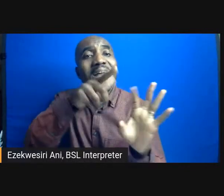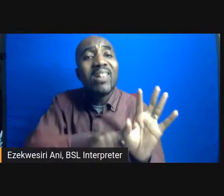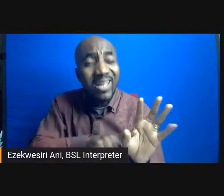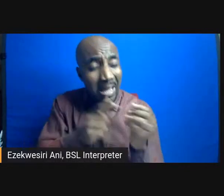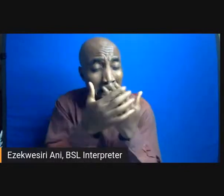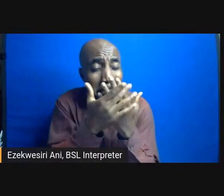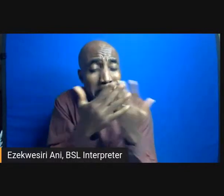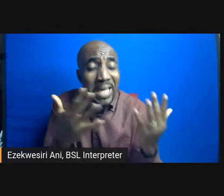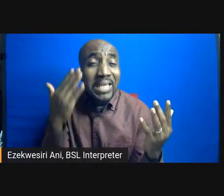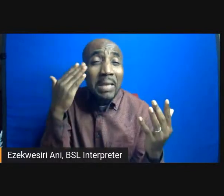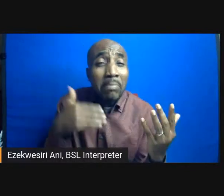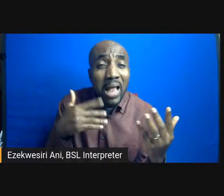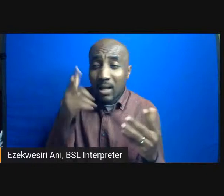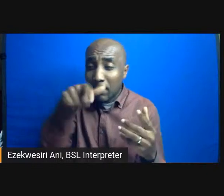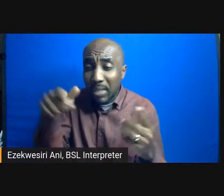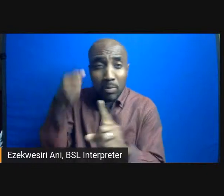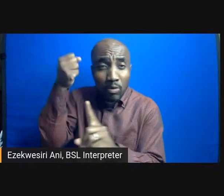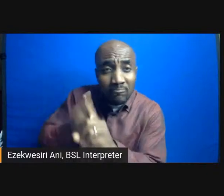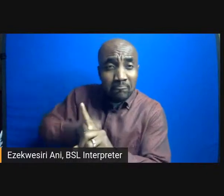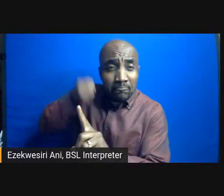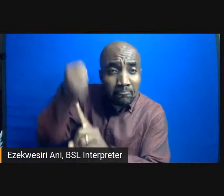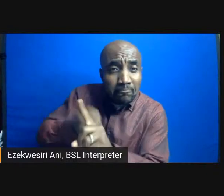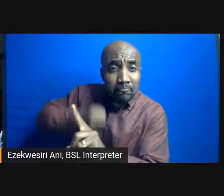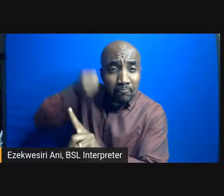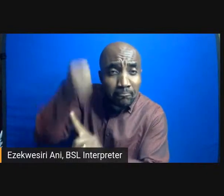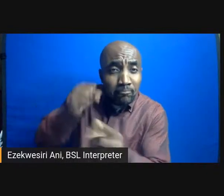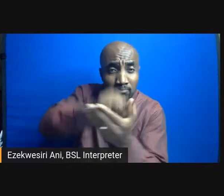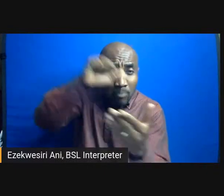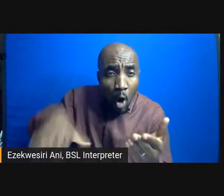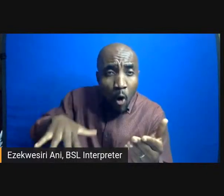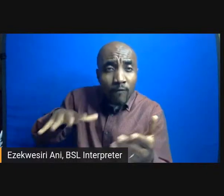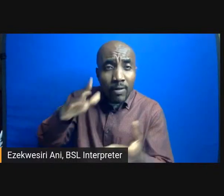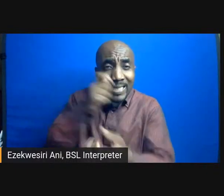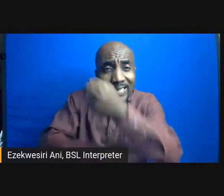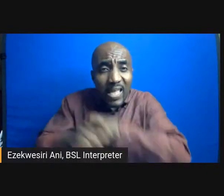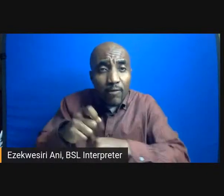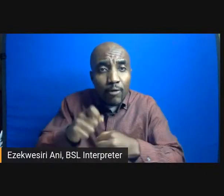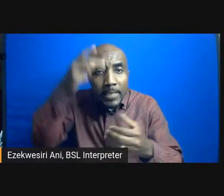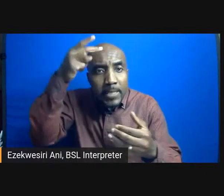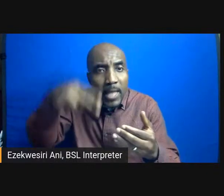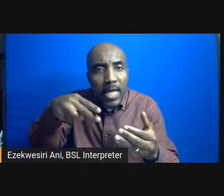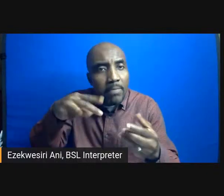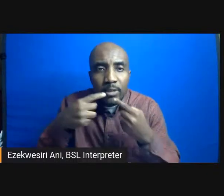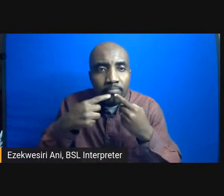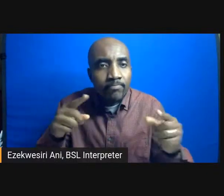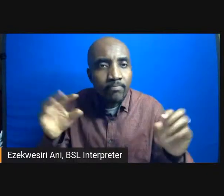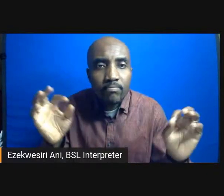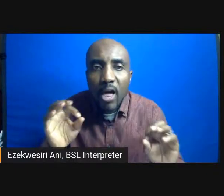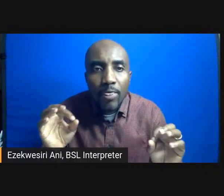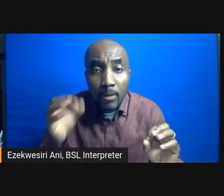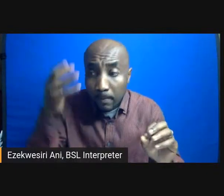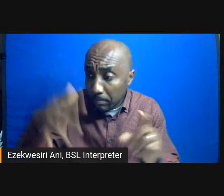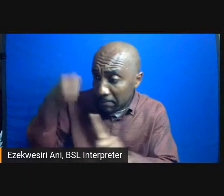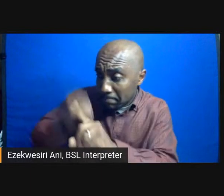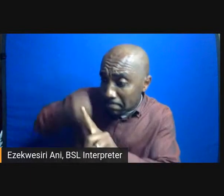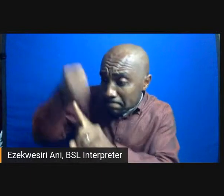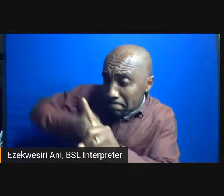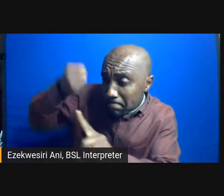other Black abolitionists whose names and stories are not mentioned, campaigned for the end of